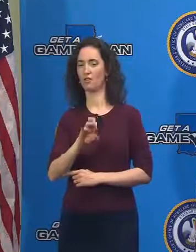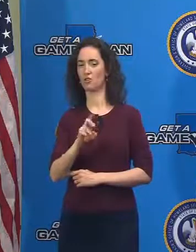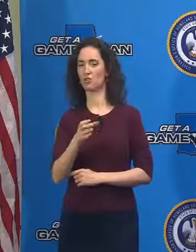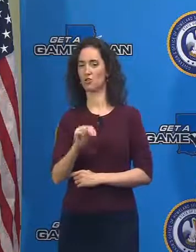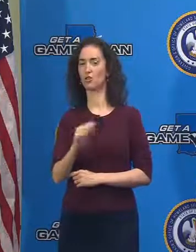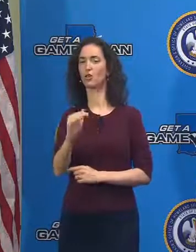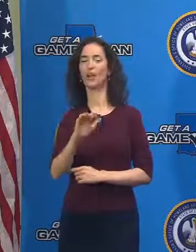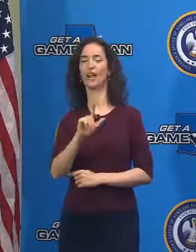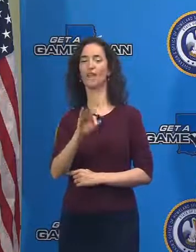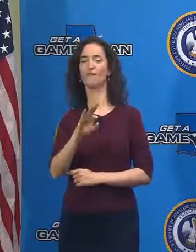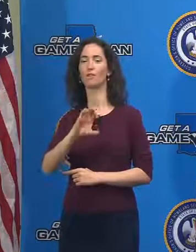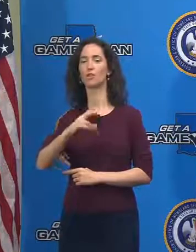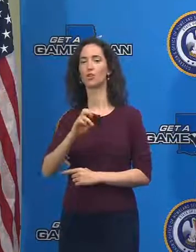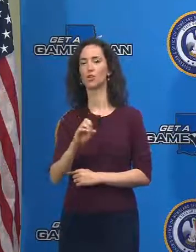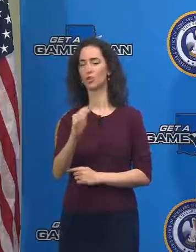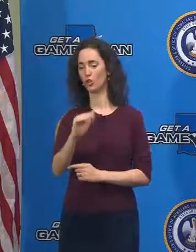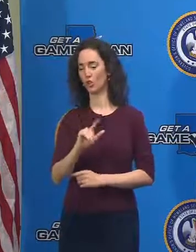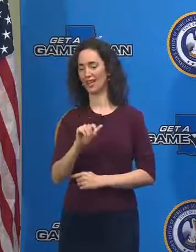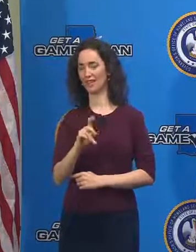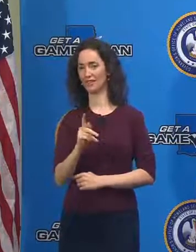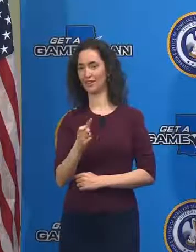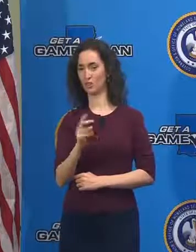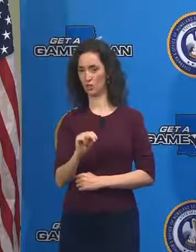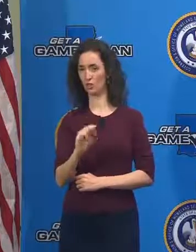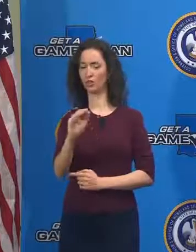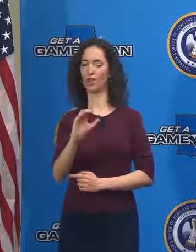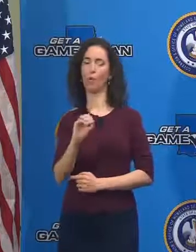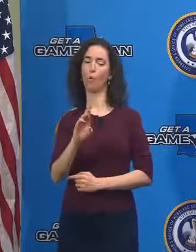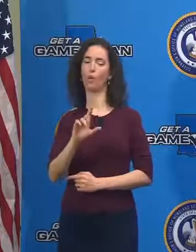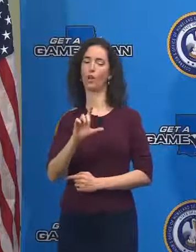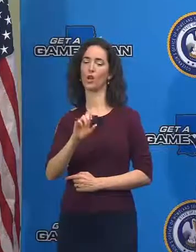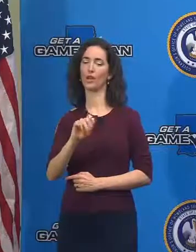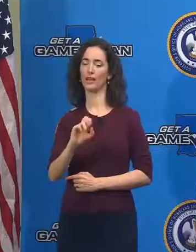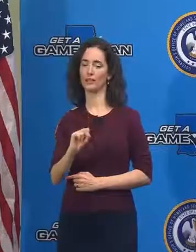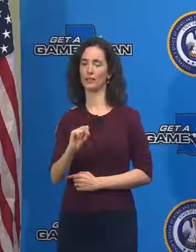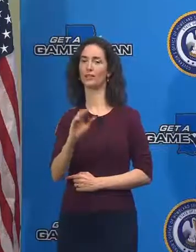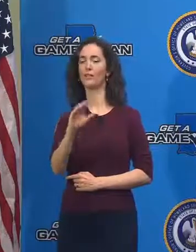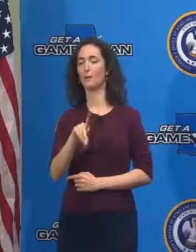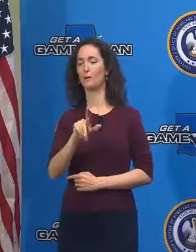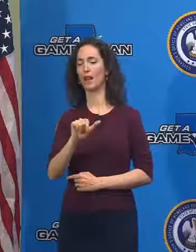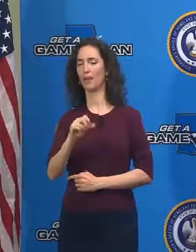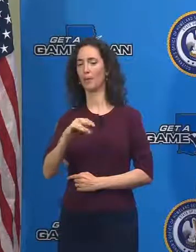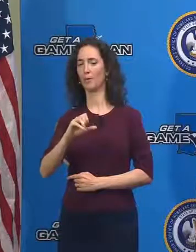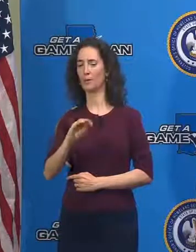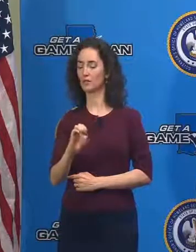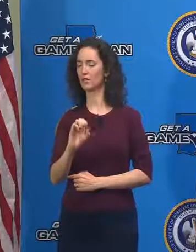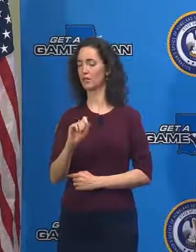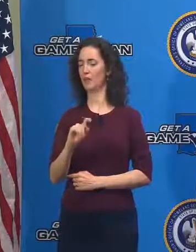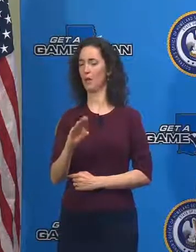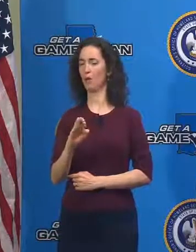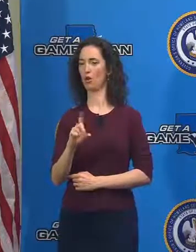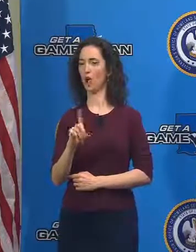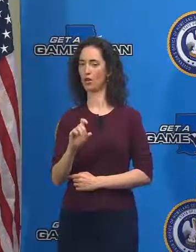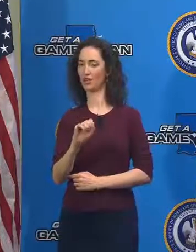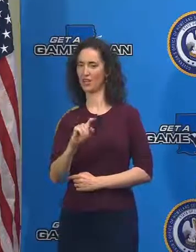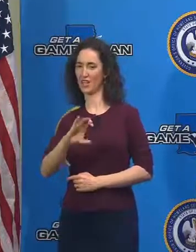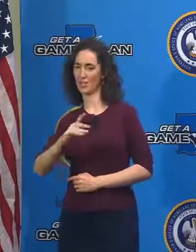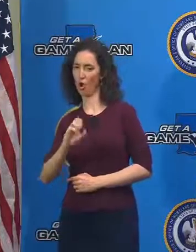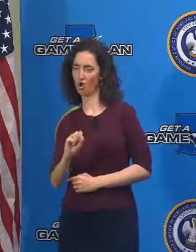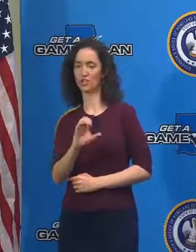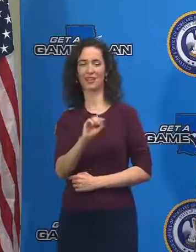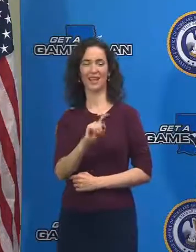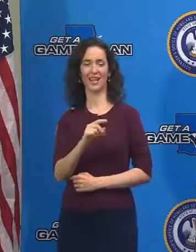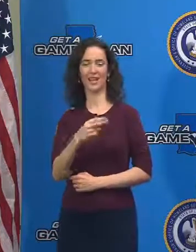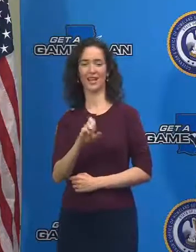Livingston, Orleans, Plaquemines, St. Bernard, St. Charles, St. Helena,